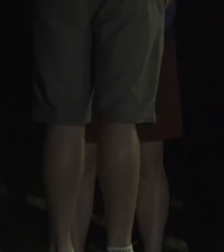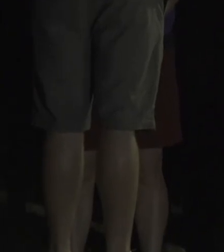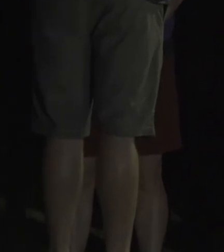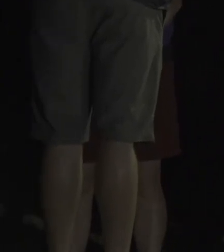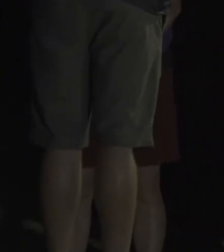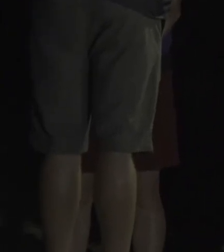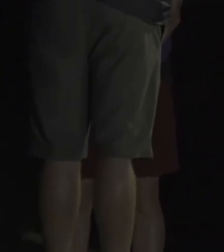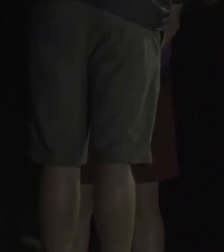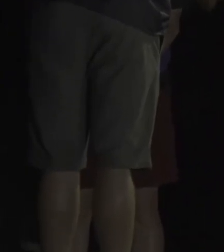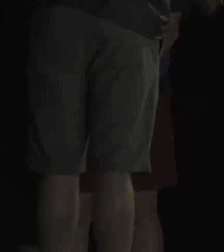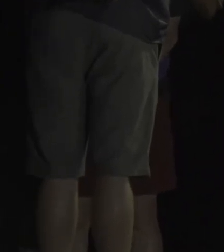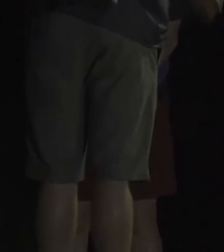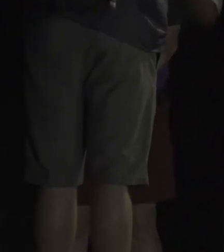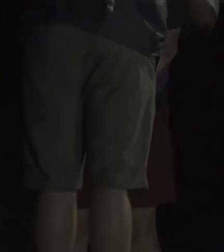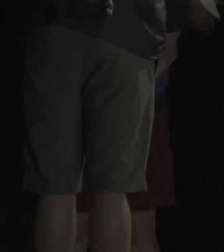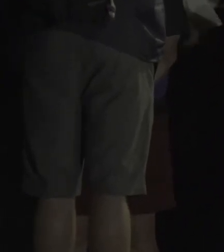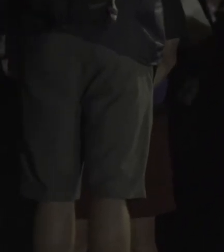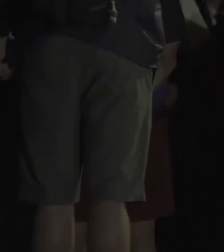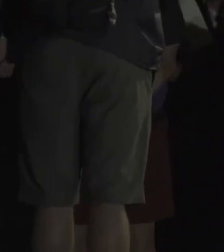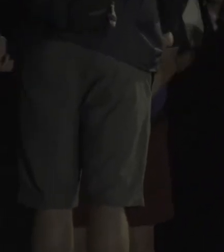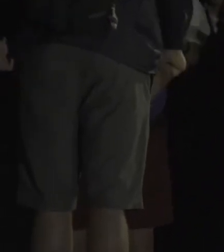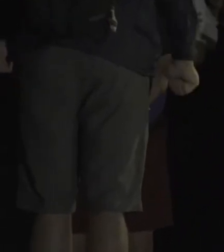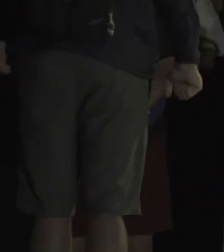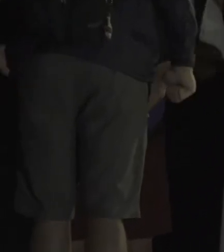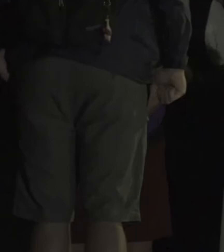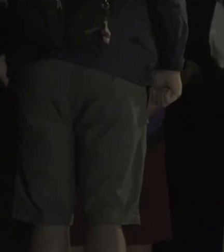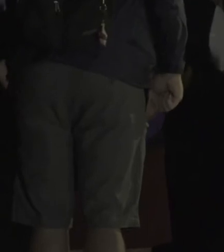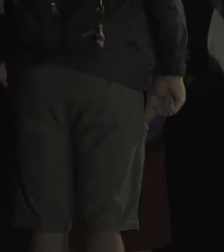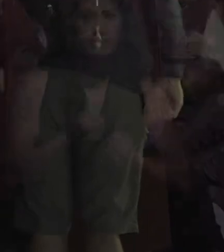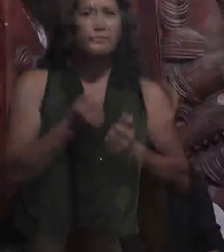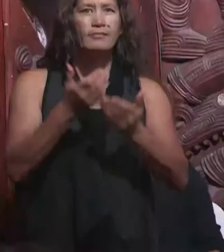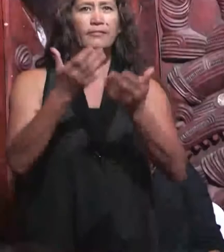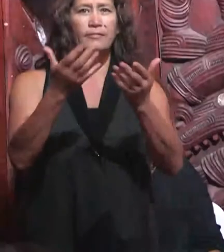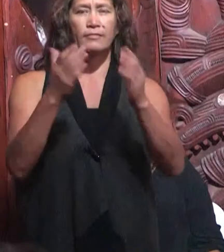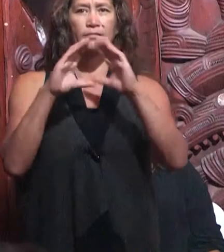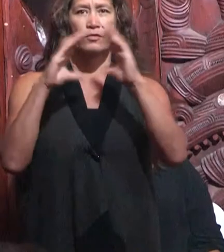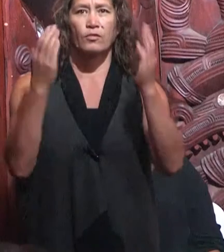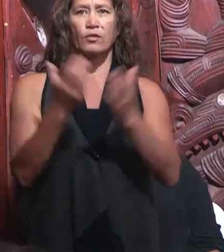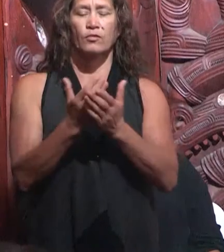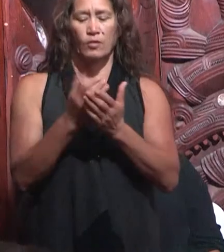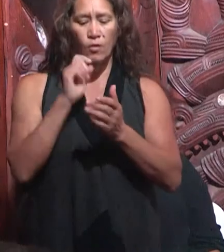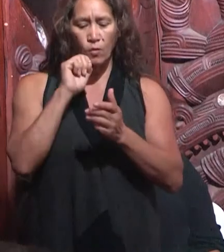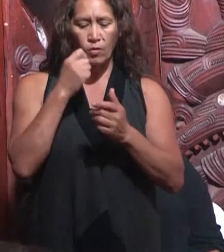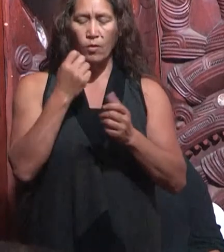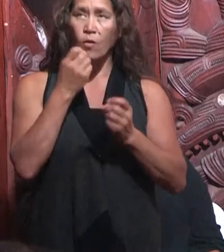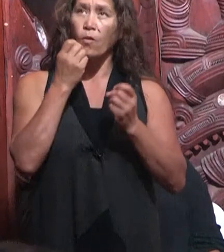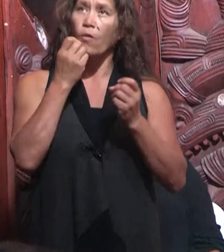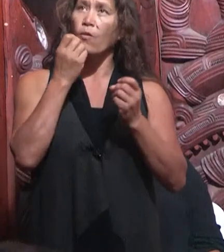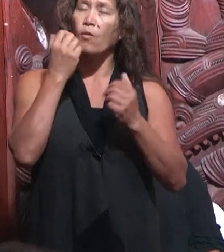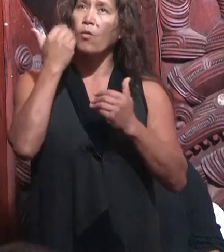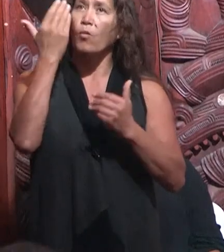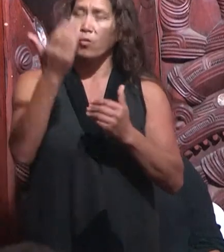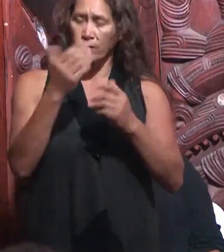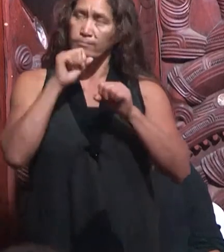Ā, anai tō mātou aroha ki te taiao, tō mātou inoi ki ngā atua, he